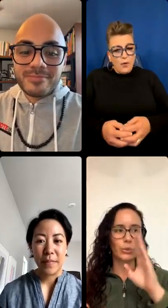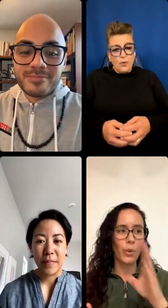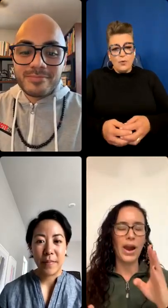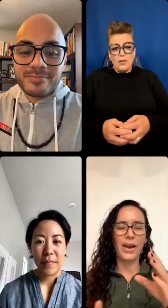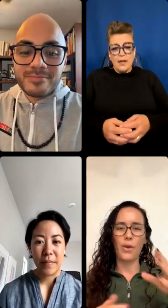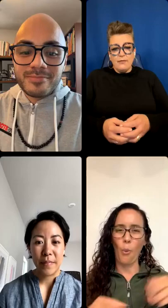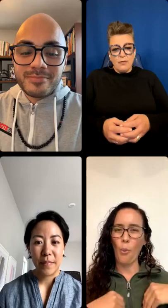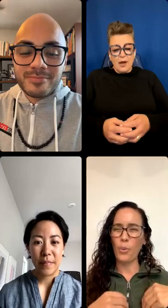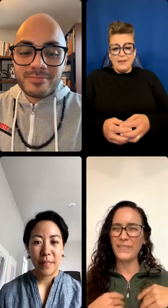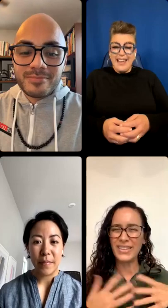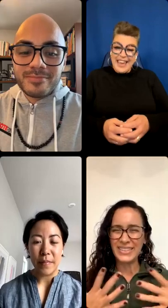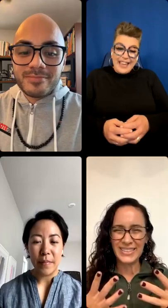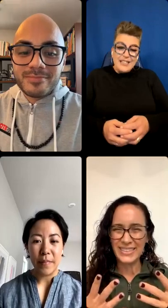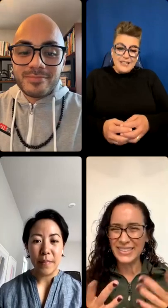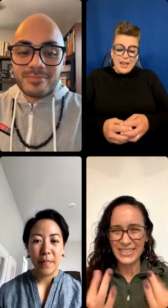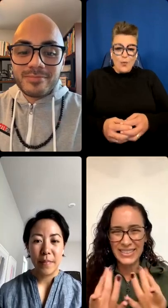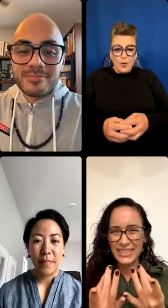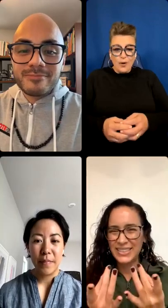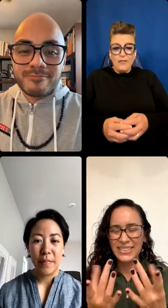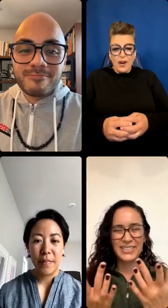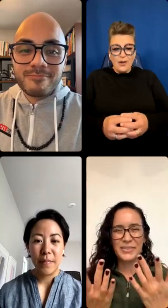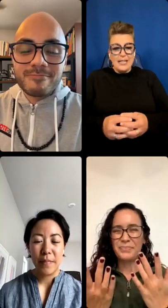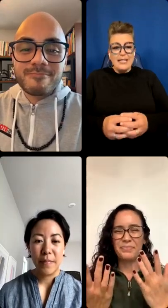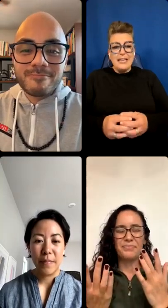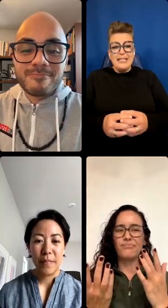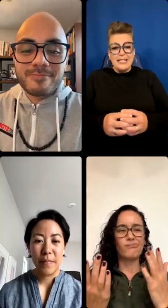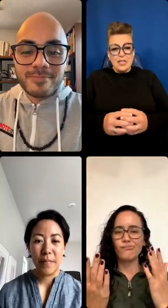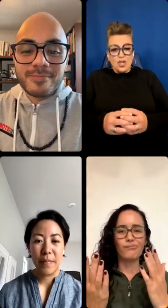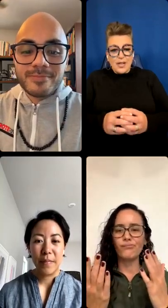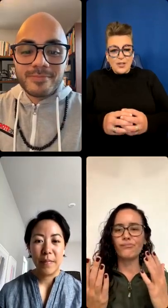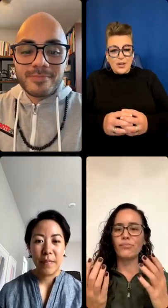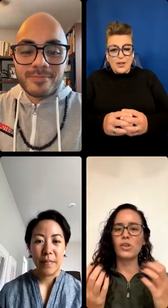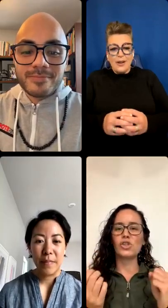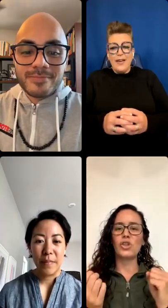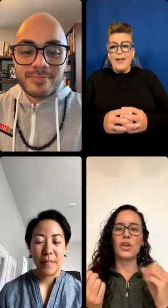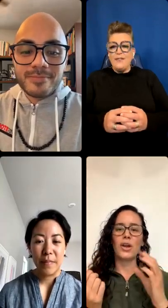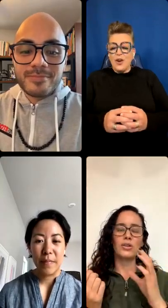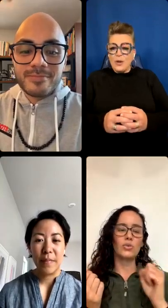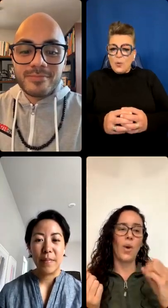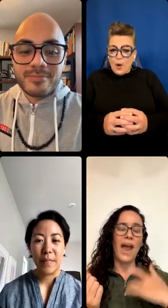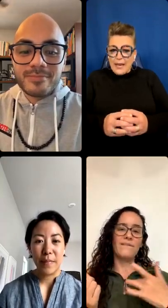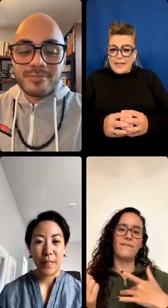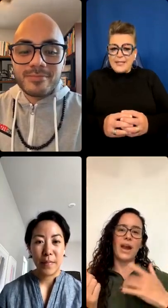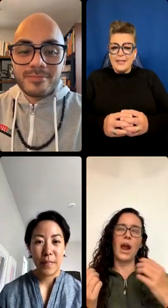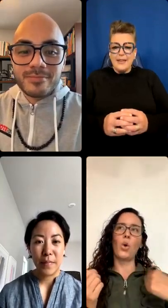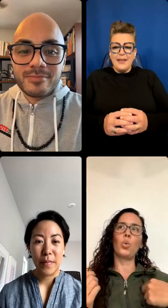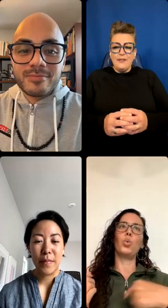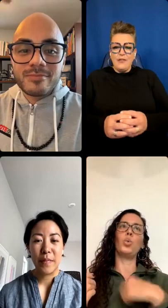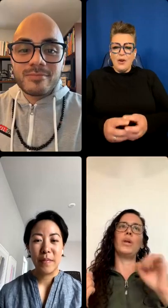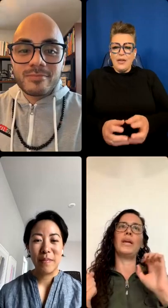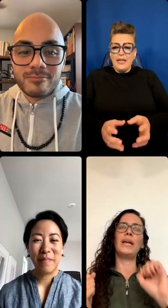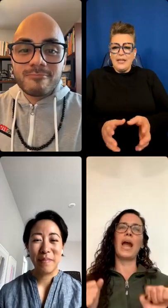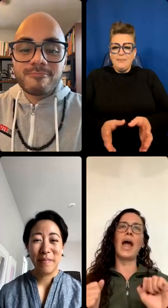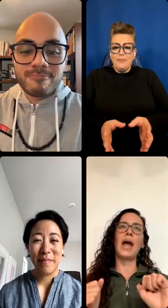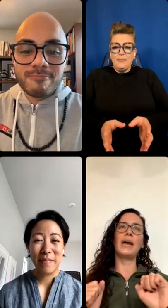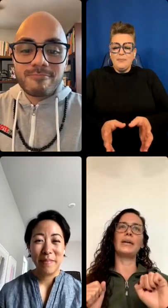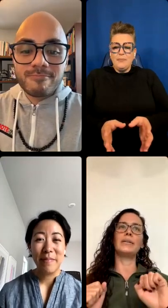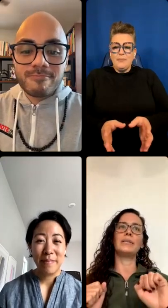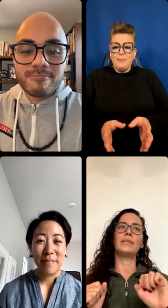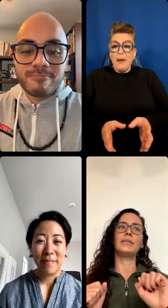been deaf-owned or deaf-run, and they were very cisgender, very white,